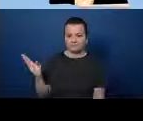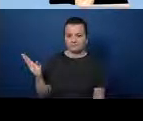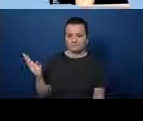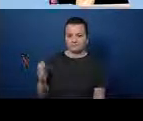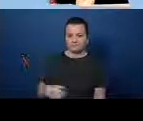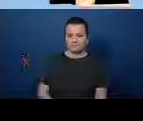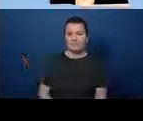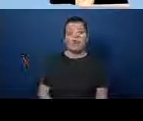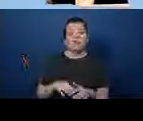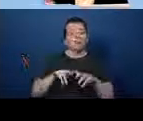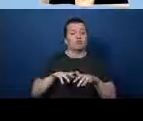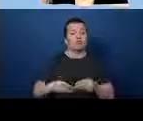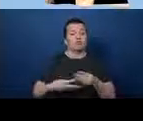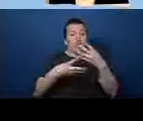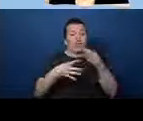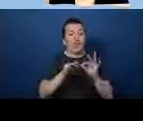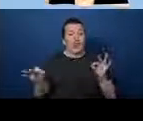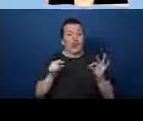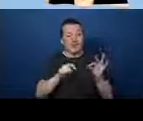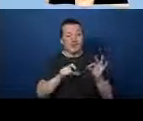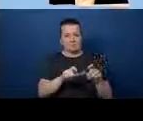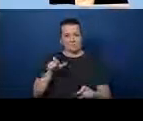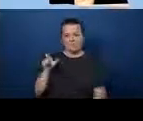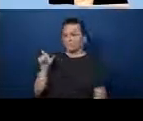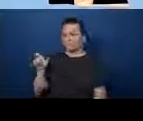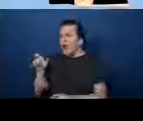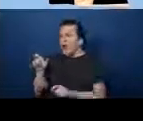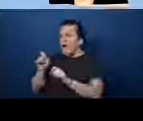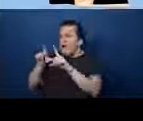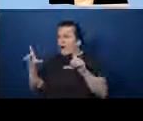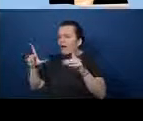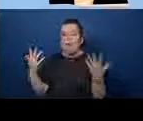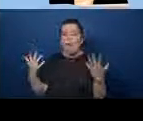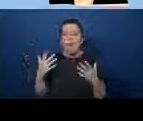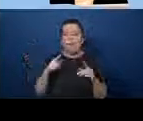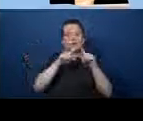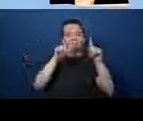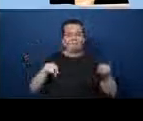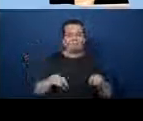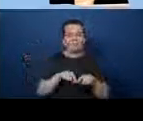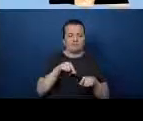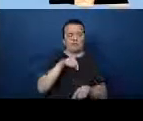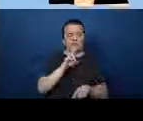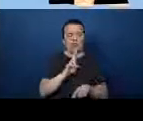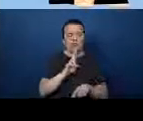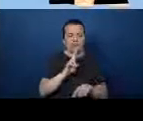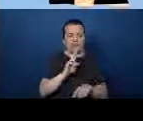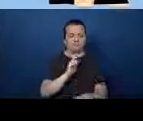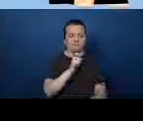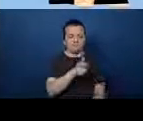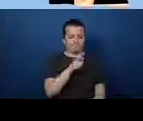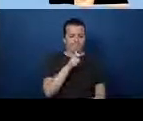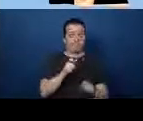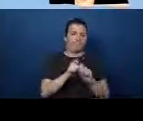box, or you can scan the QR code which is on the slide. And I just want to mention